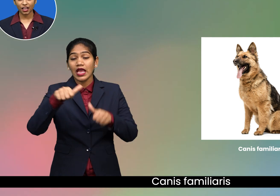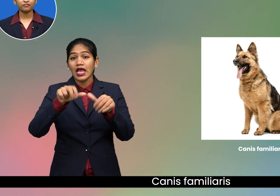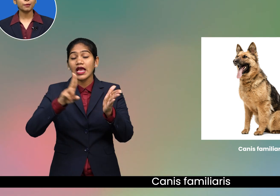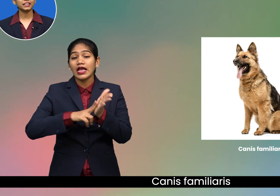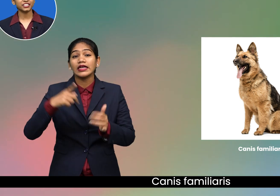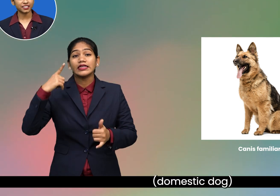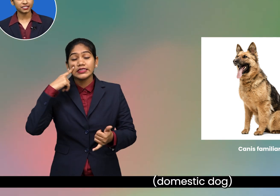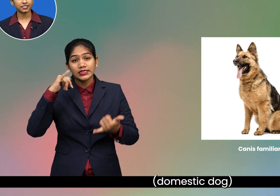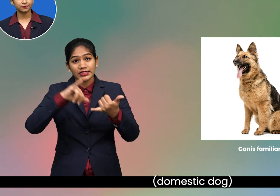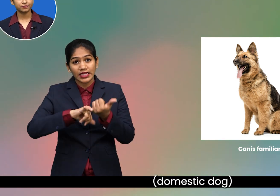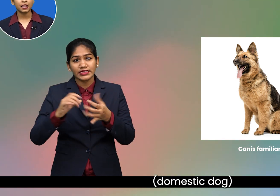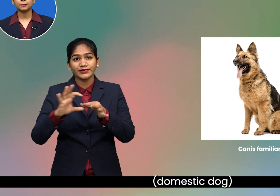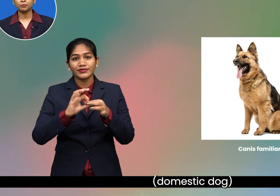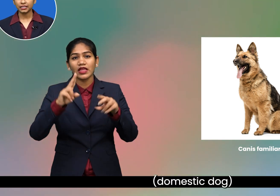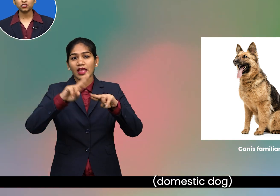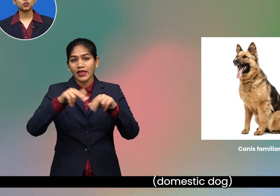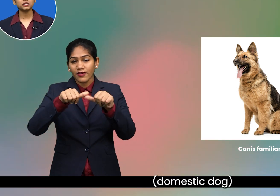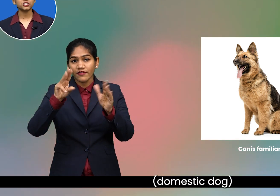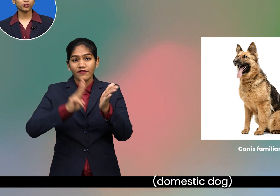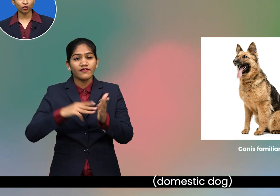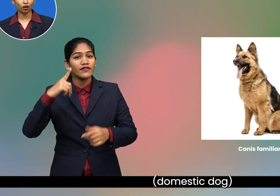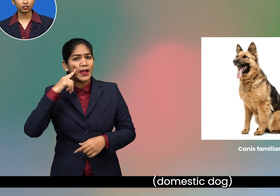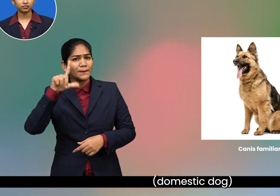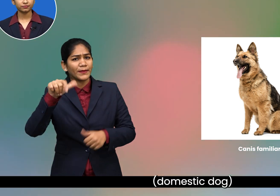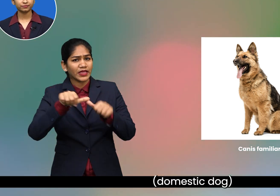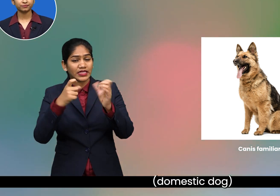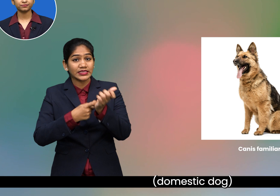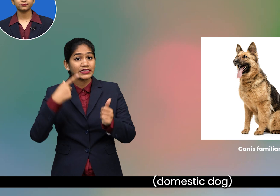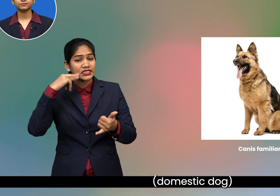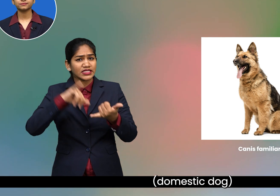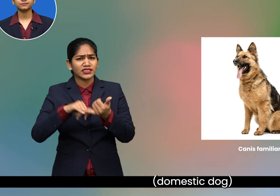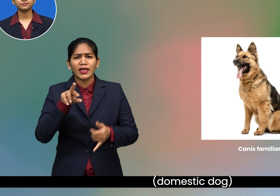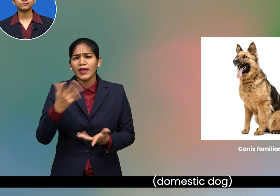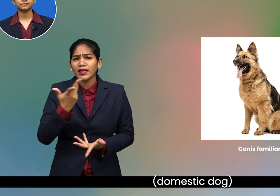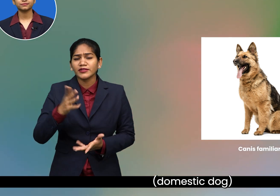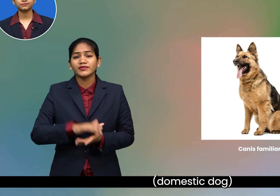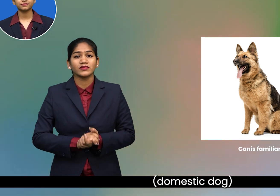Canis familiaris means domestic dog,